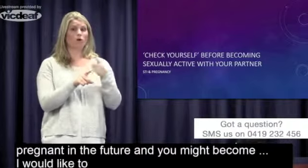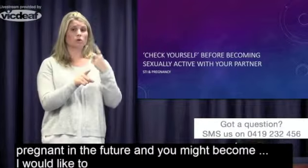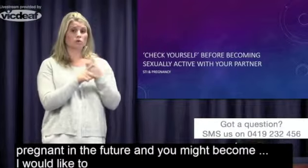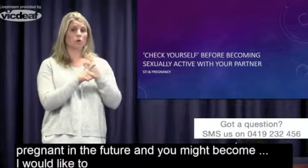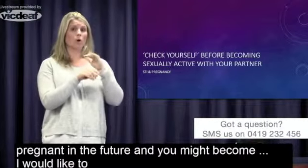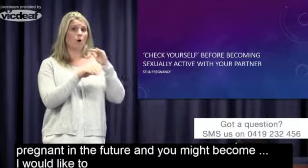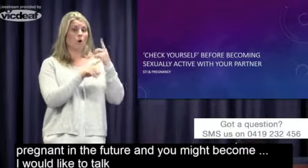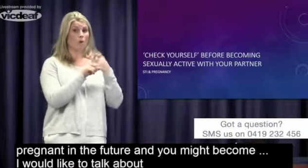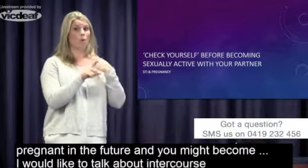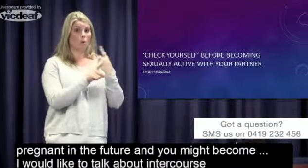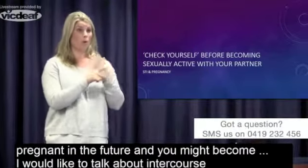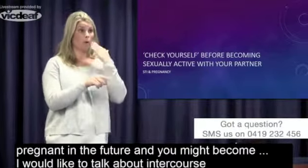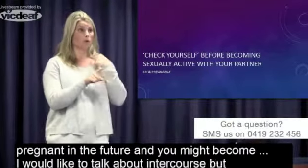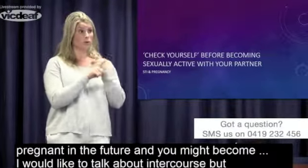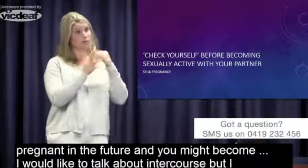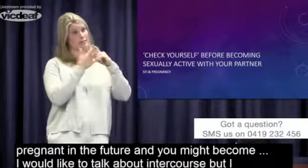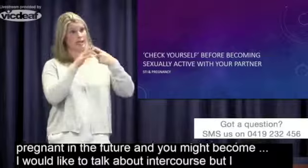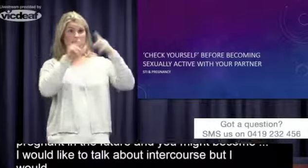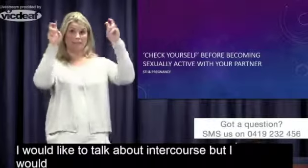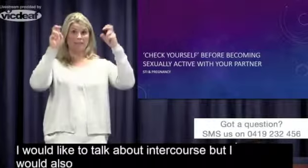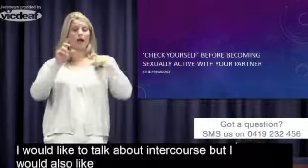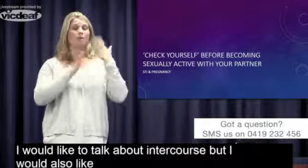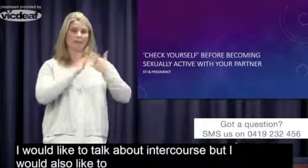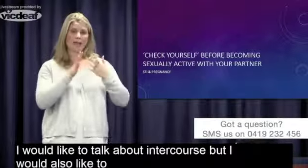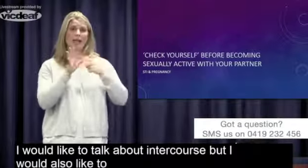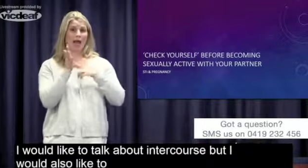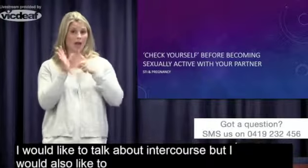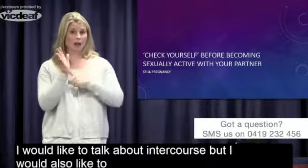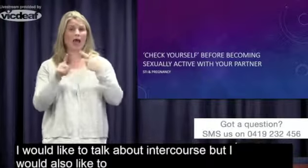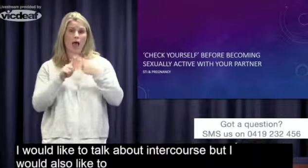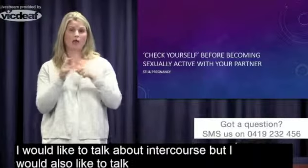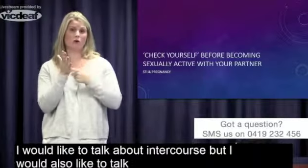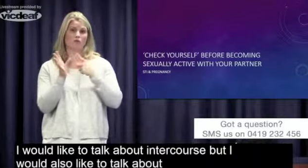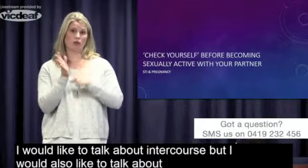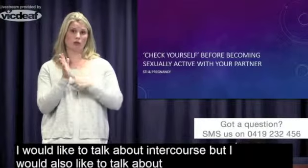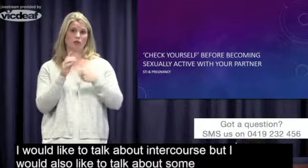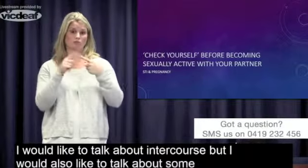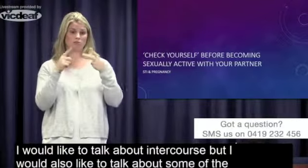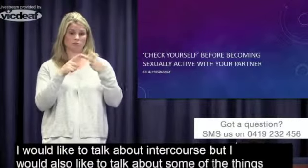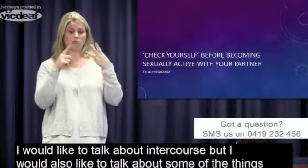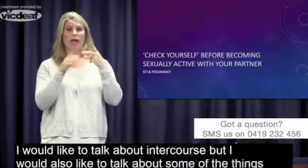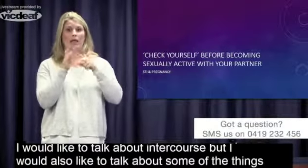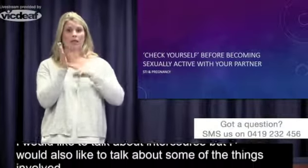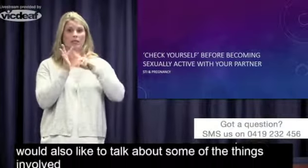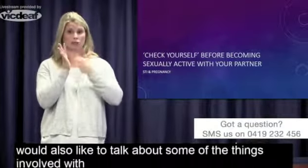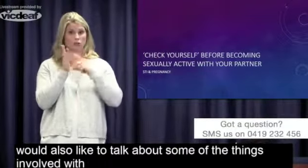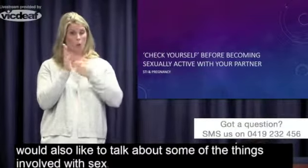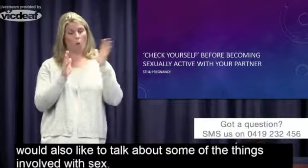intercourse, but I'd also like to talk about other things involved with sex. So there is anal and oral sex as